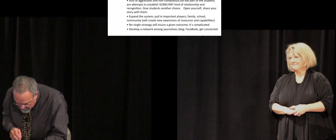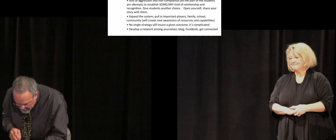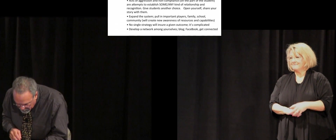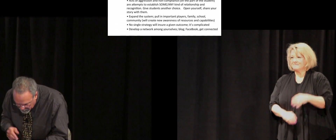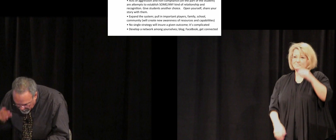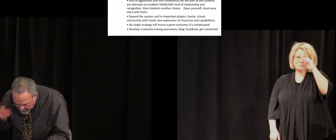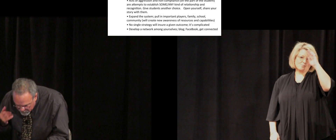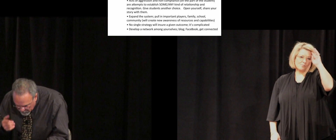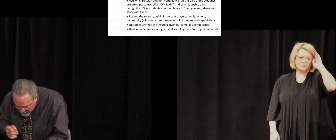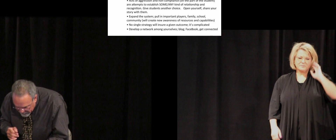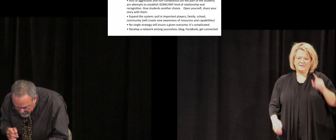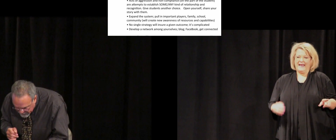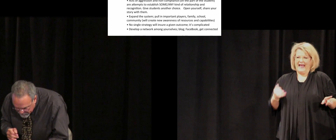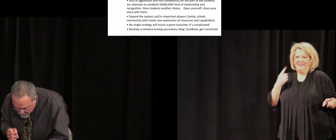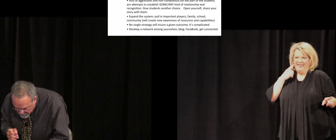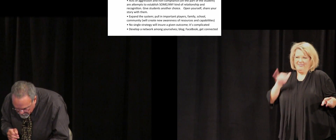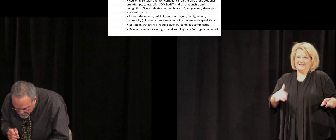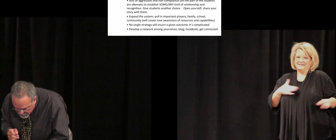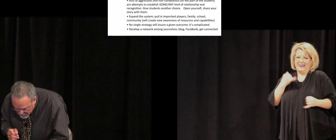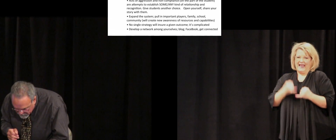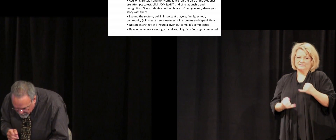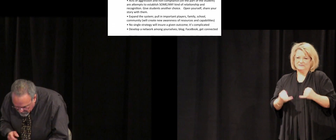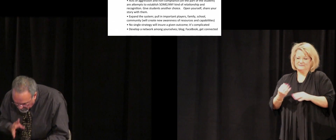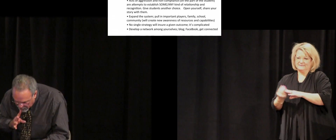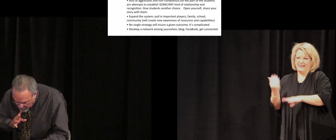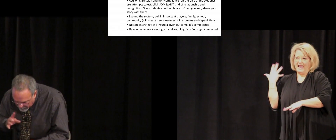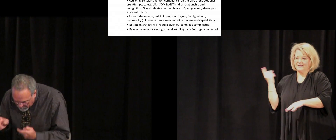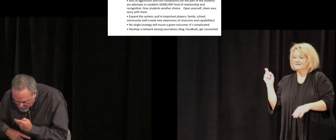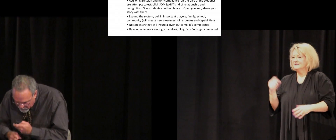I have 2 minutes for questions?